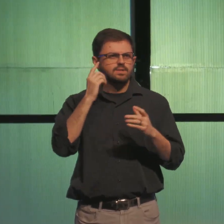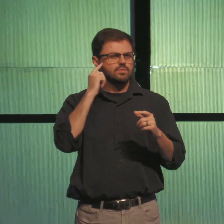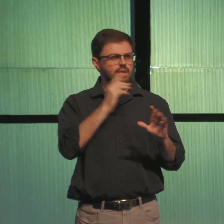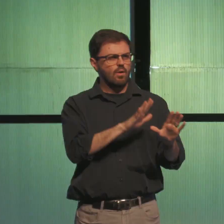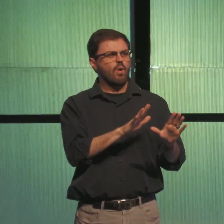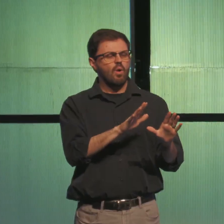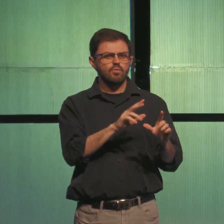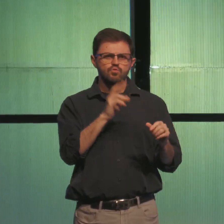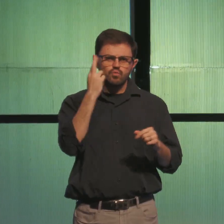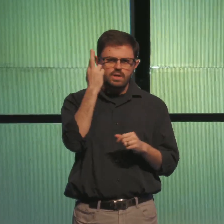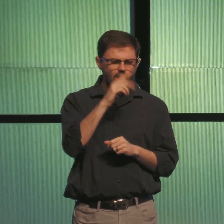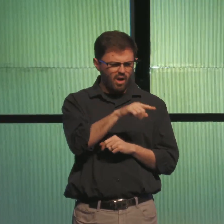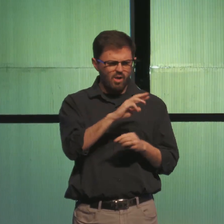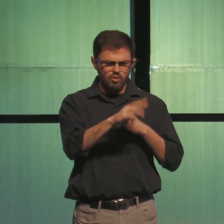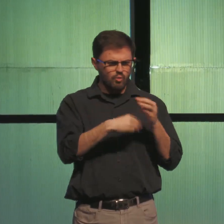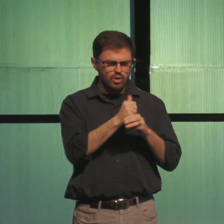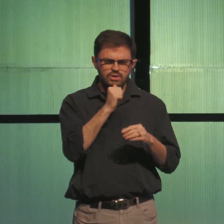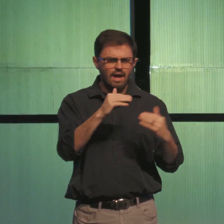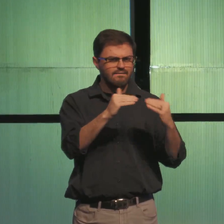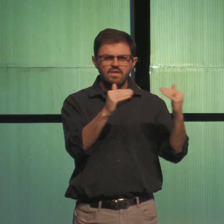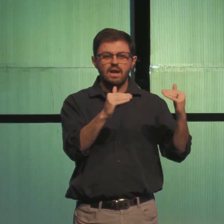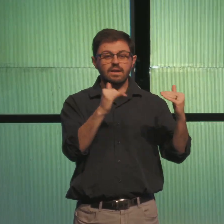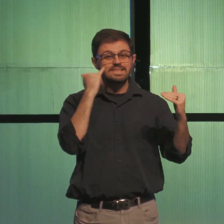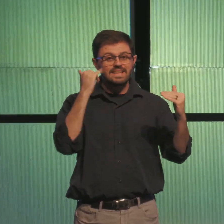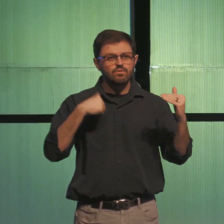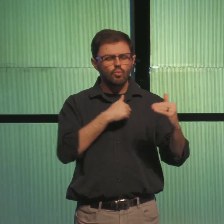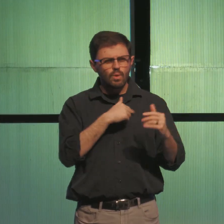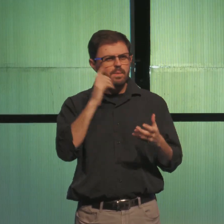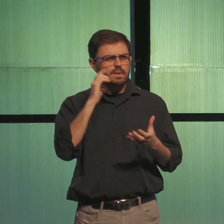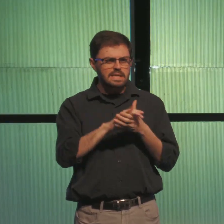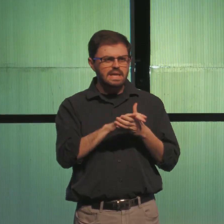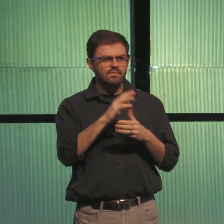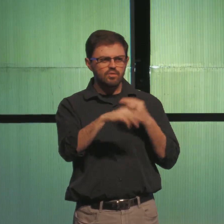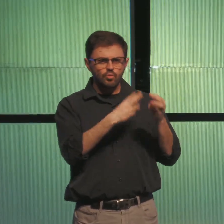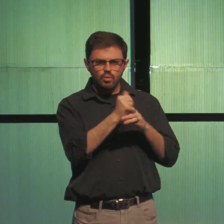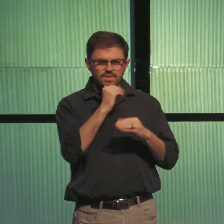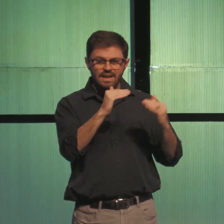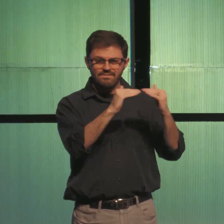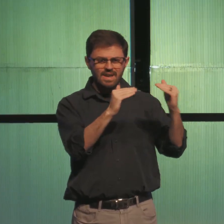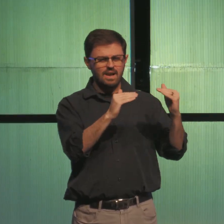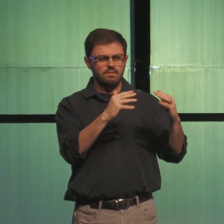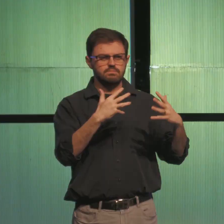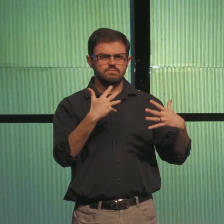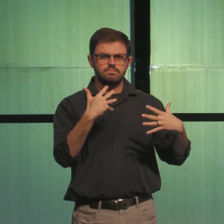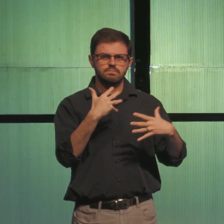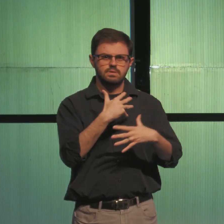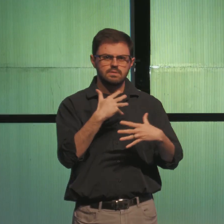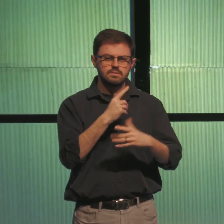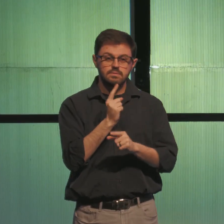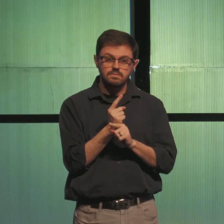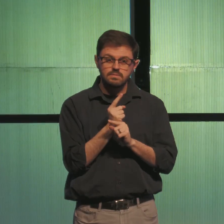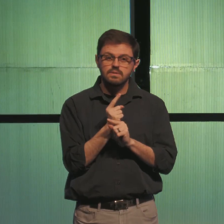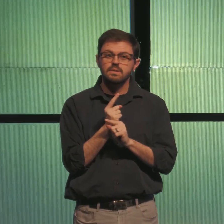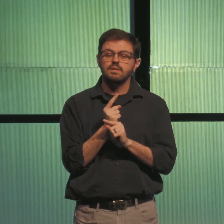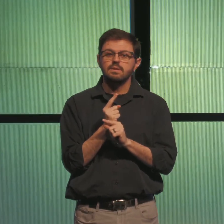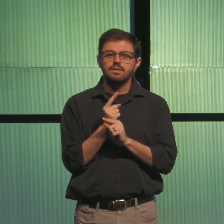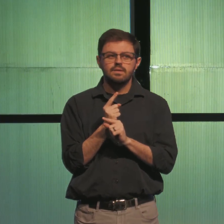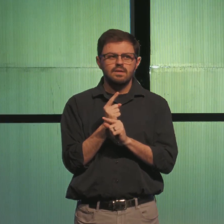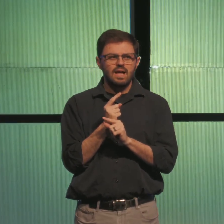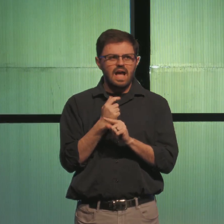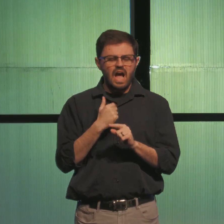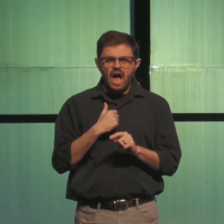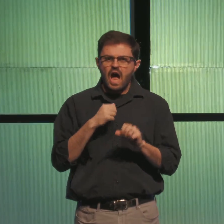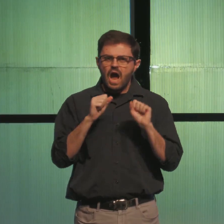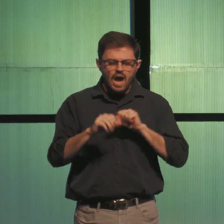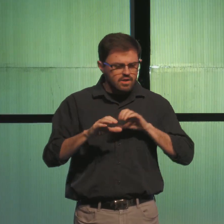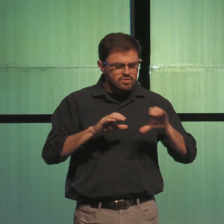just. Because if we have to hold space that the world isn't just, that's terrifying. That I could do all the right